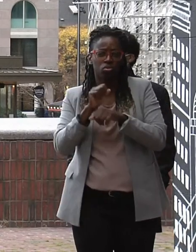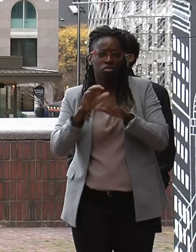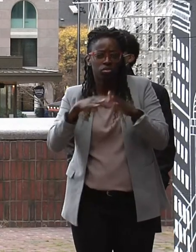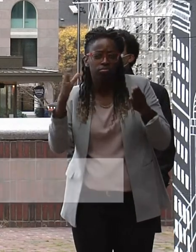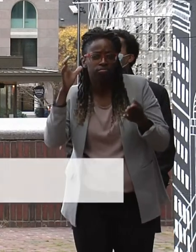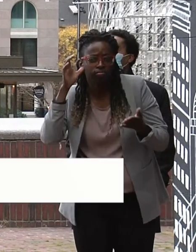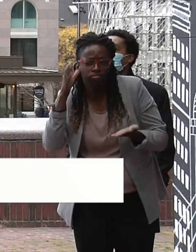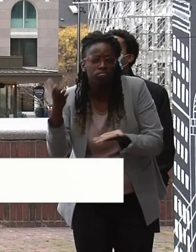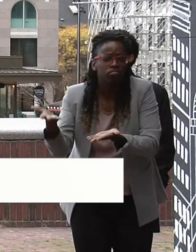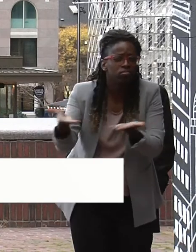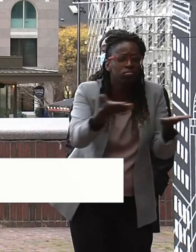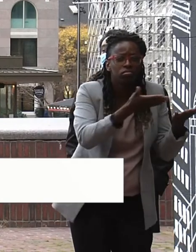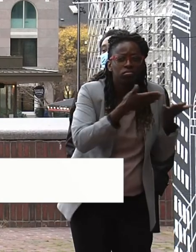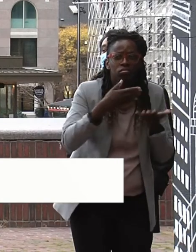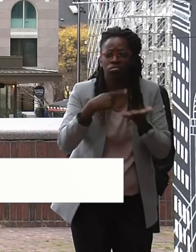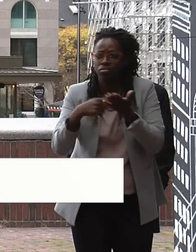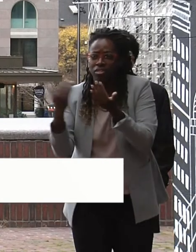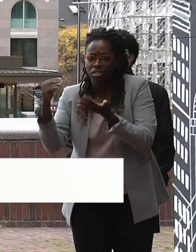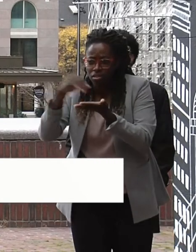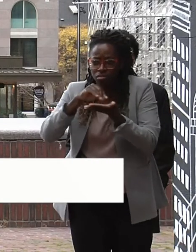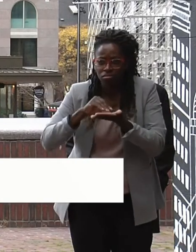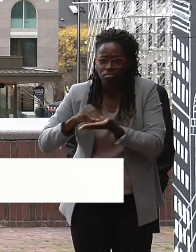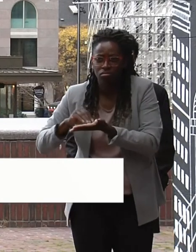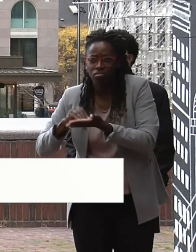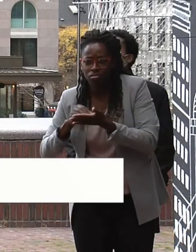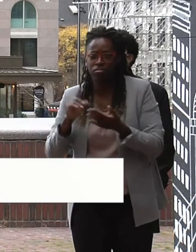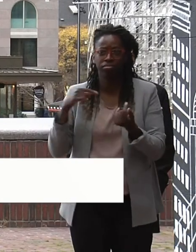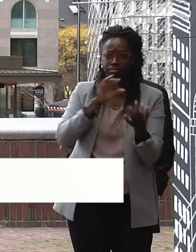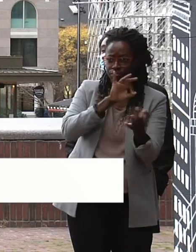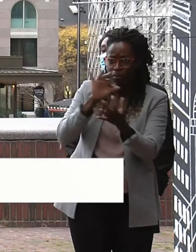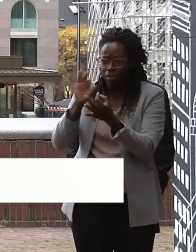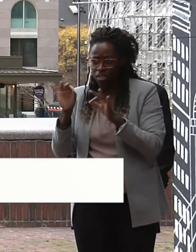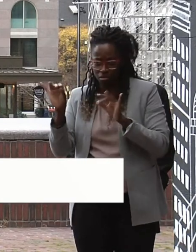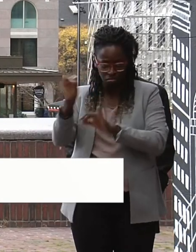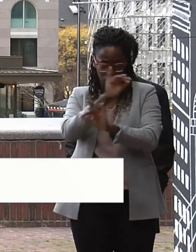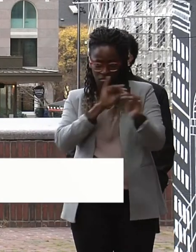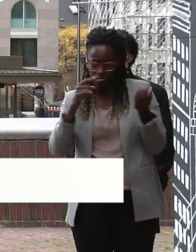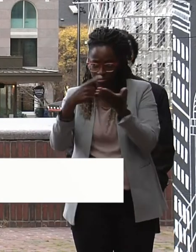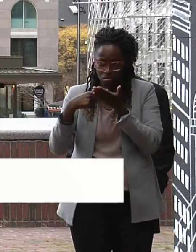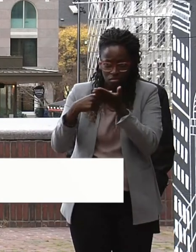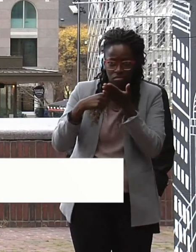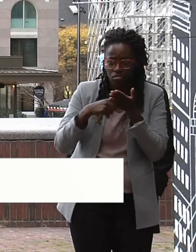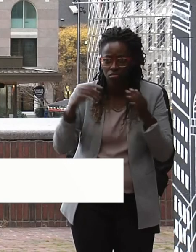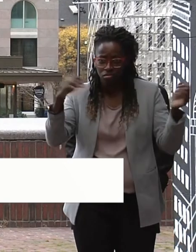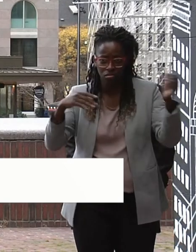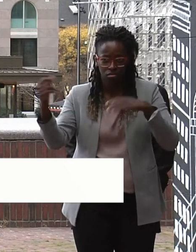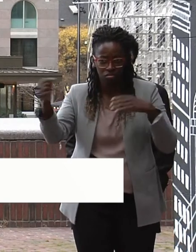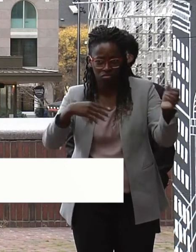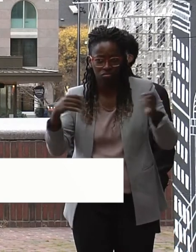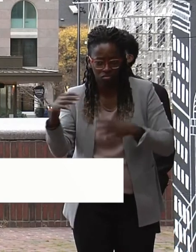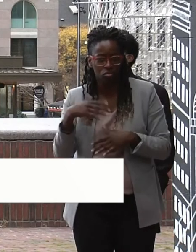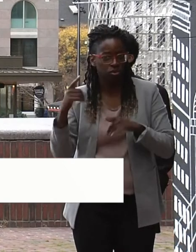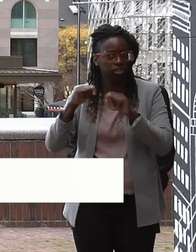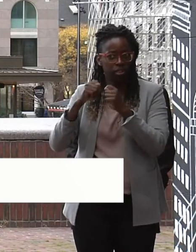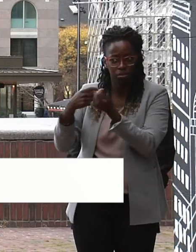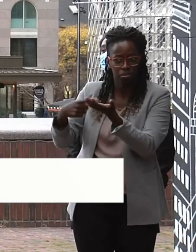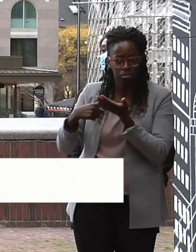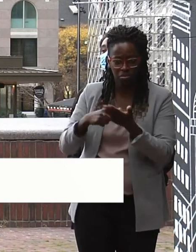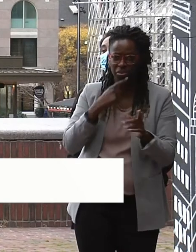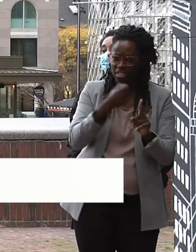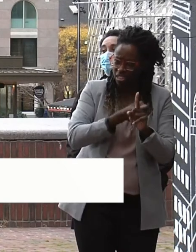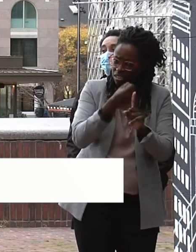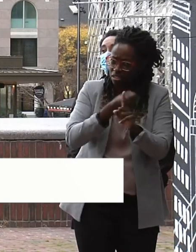voices, 2 rounds of feedbacks for the recommendations, and through their continued conversations and advocacy here today.